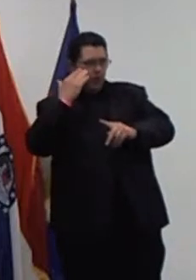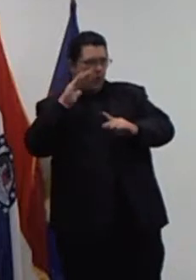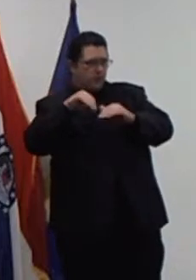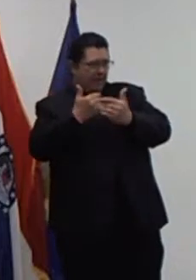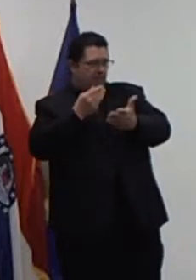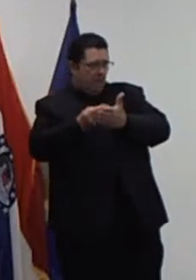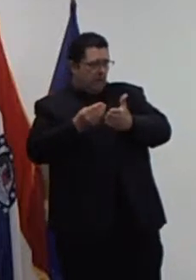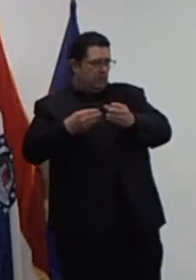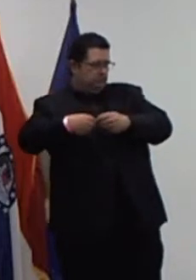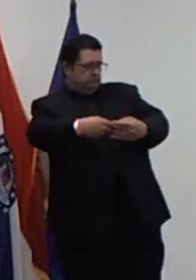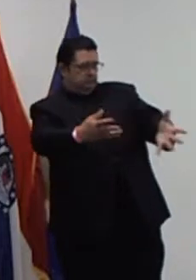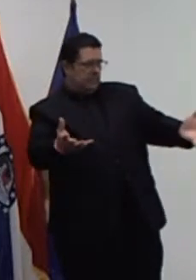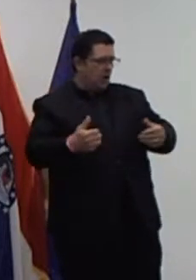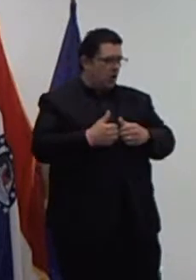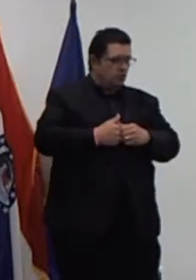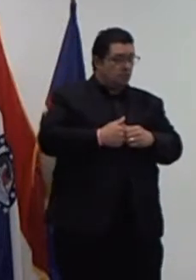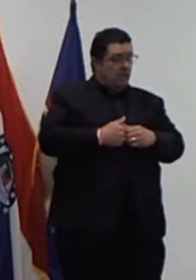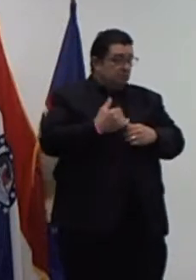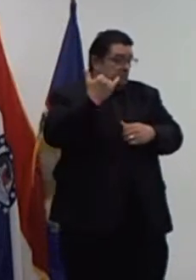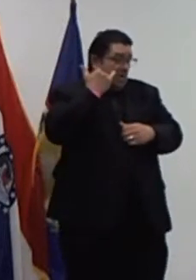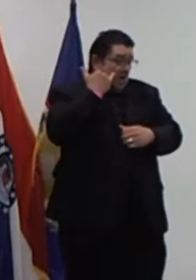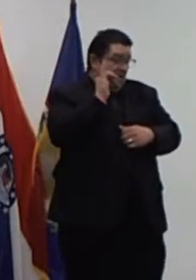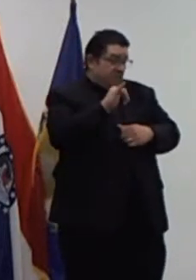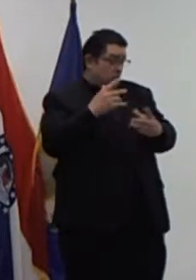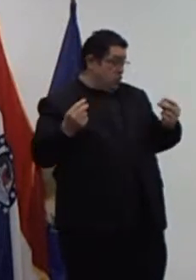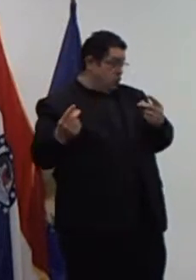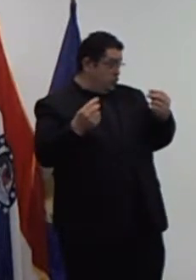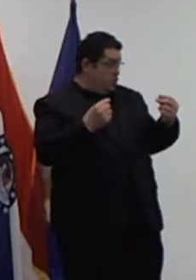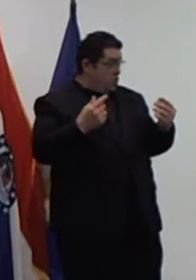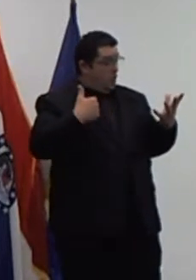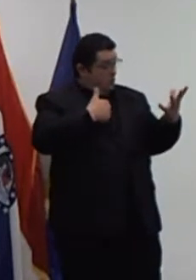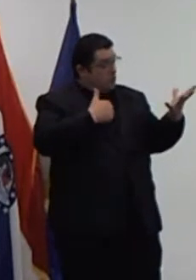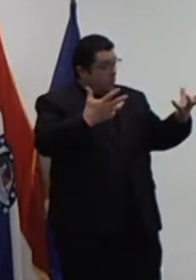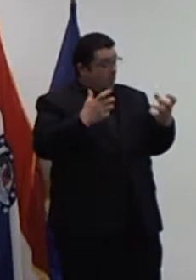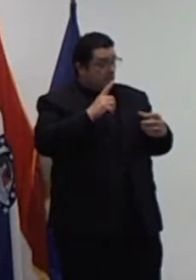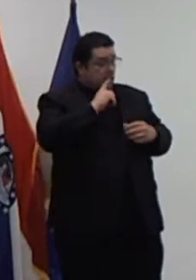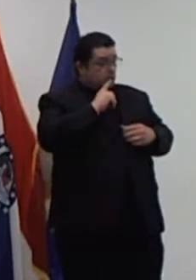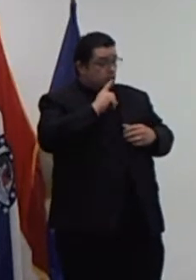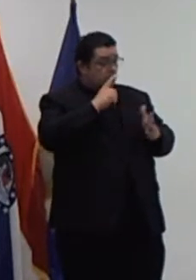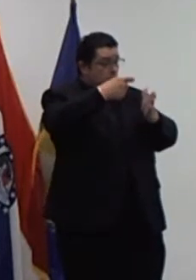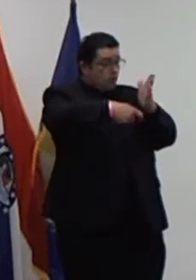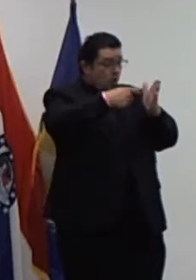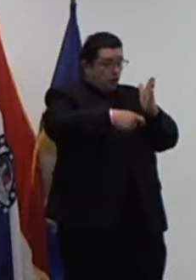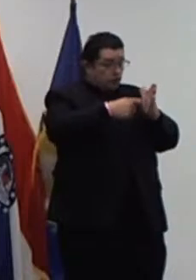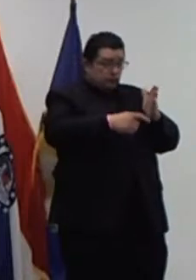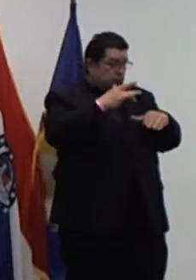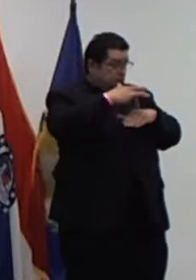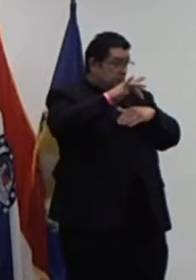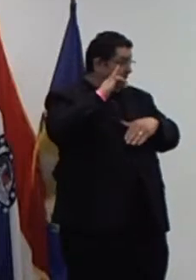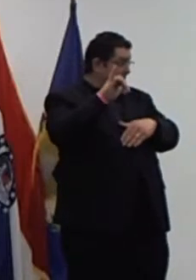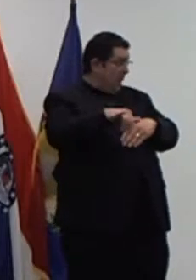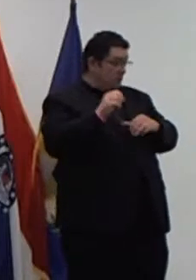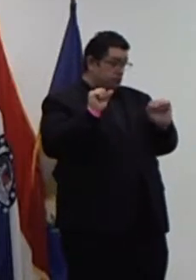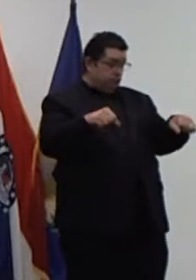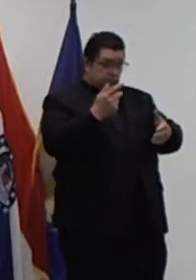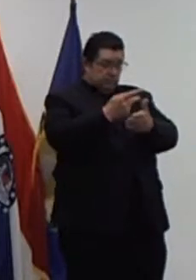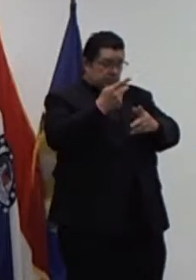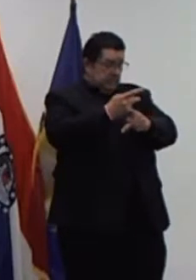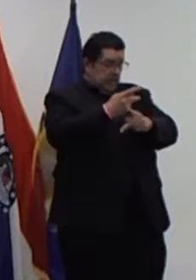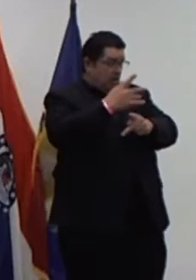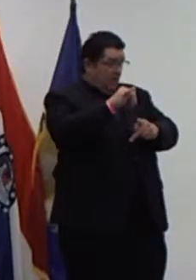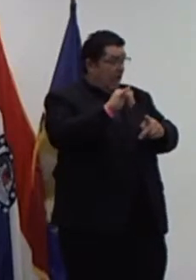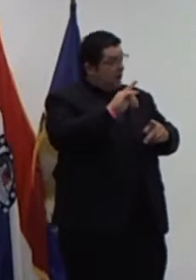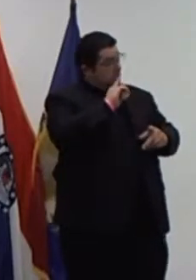out. But if we go down that road, we want to make sure the availability of the cost of that, we can take care of that and make sure people can go